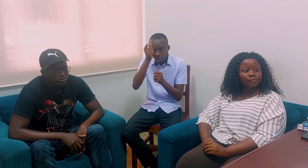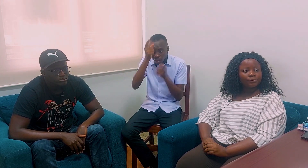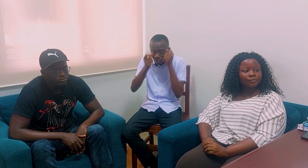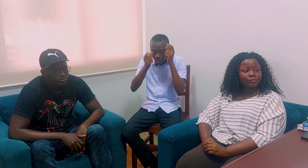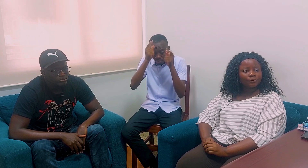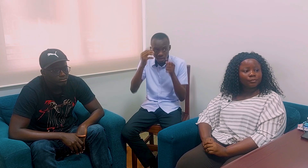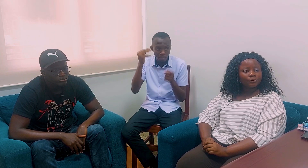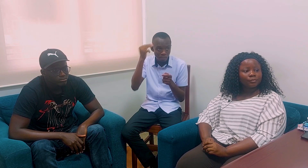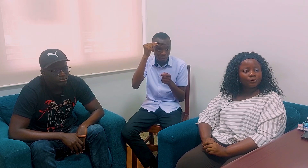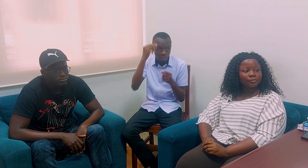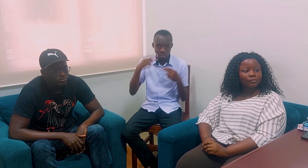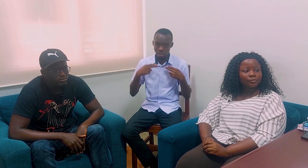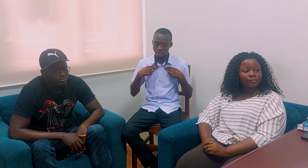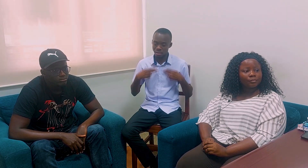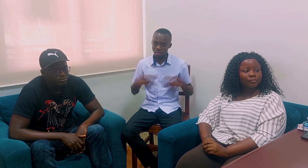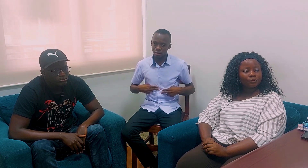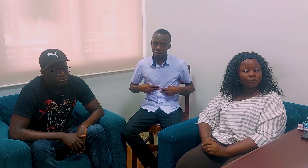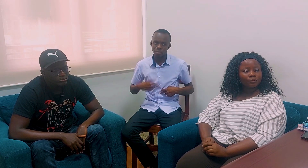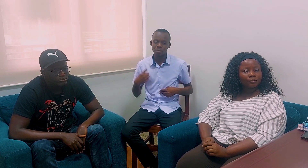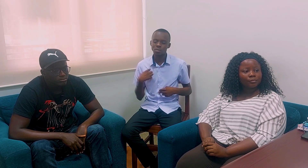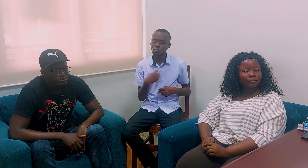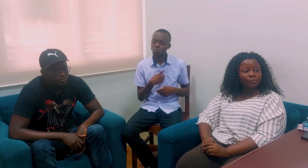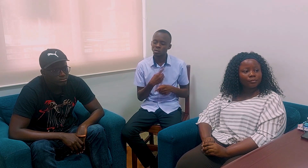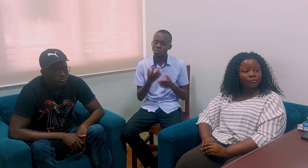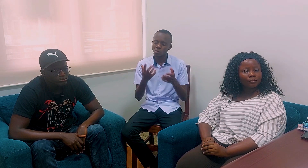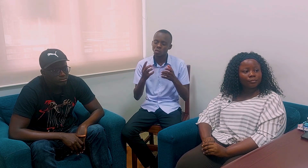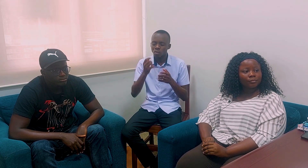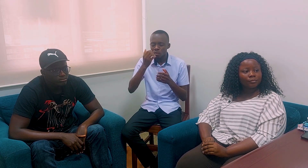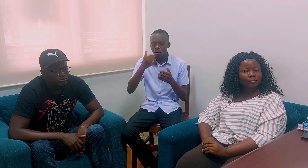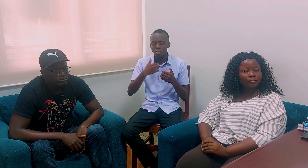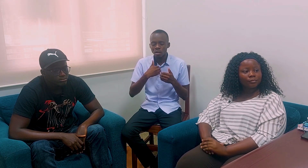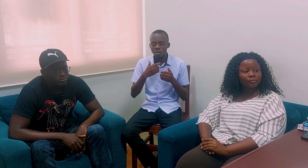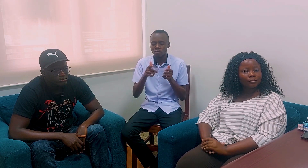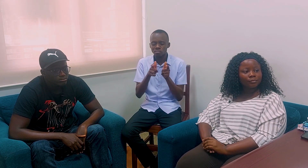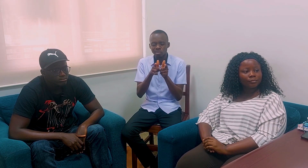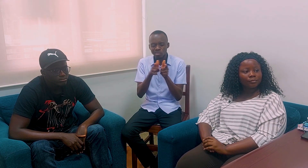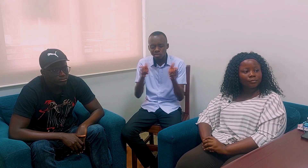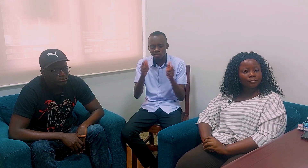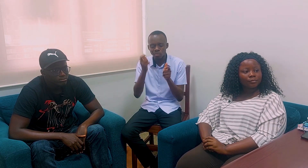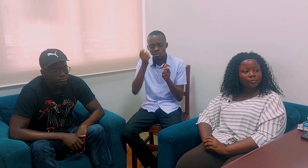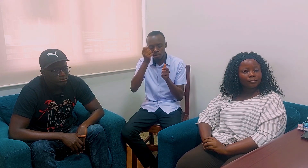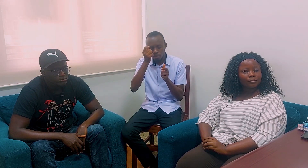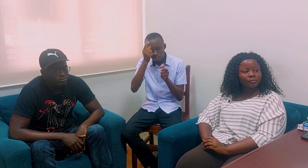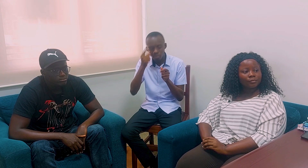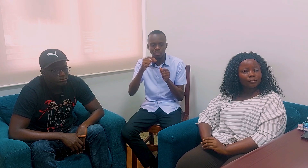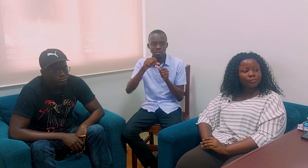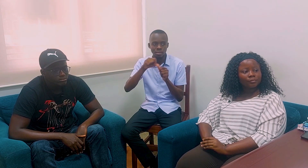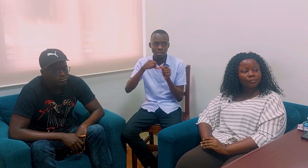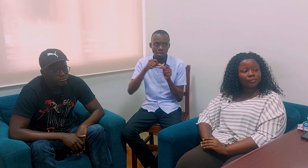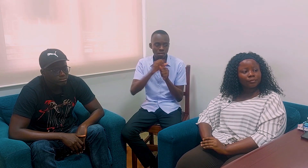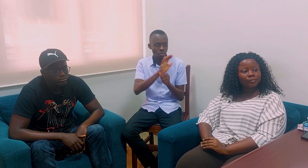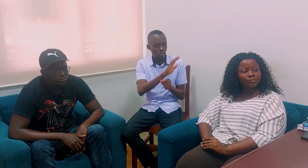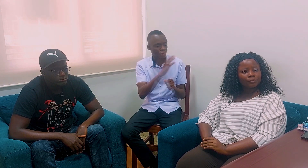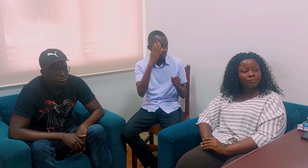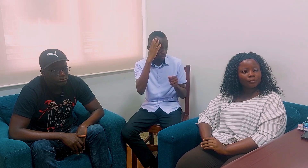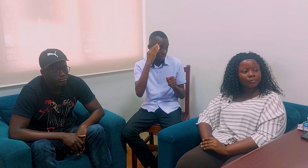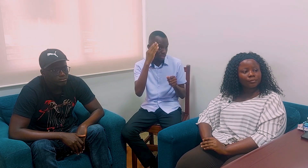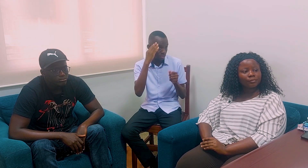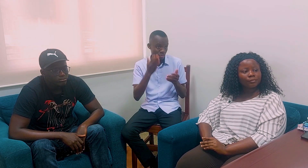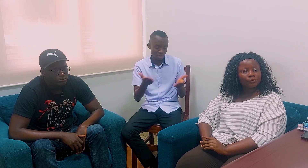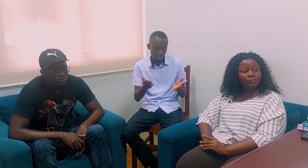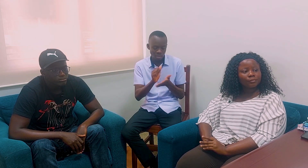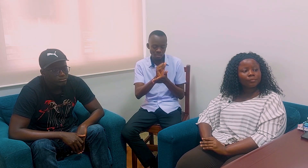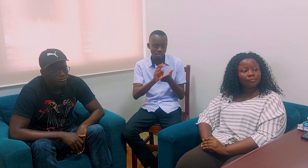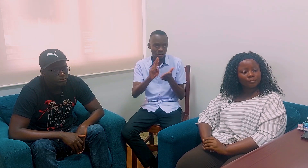to have the general understanding from your experience here in HSE, because this is directed